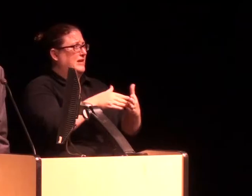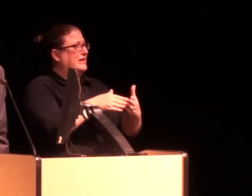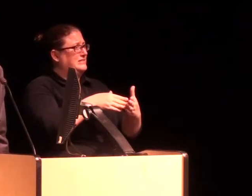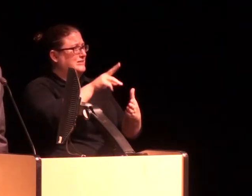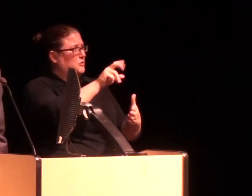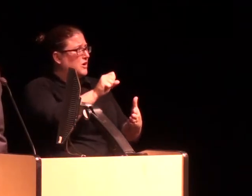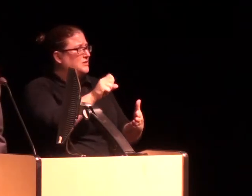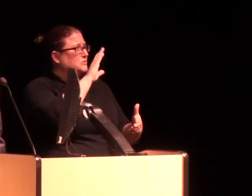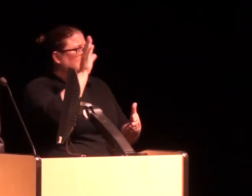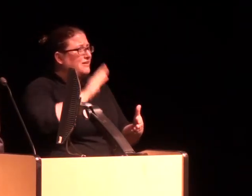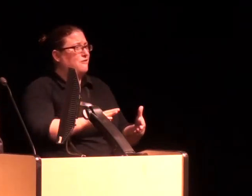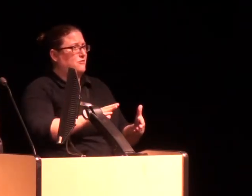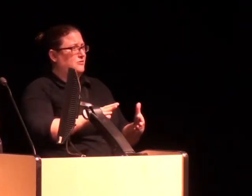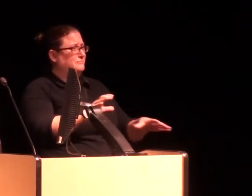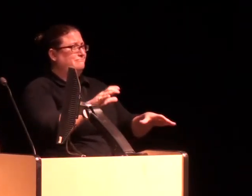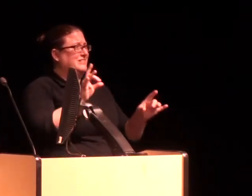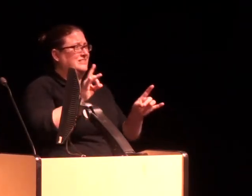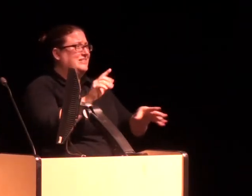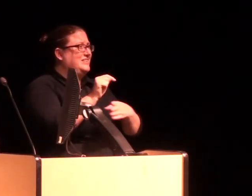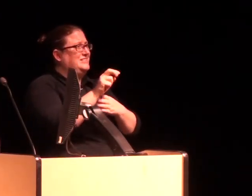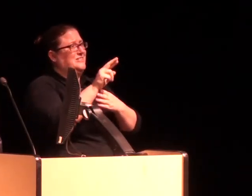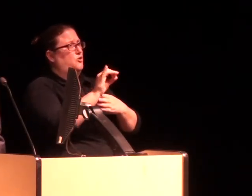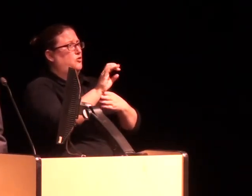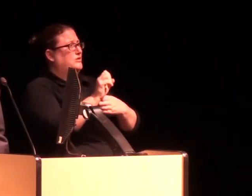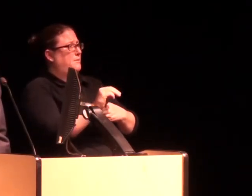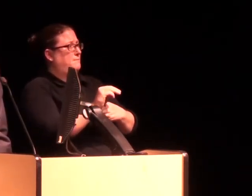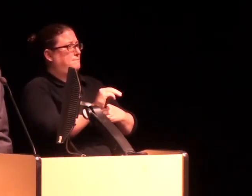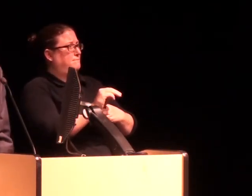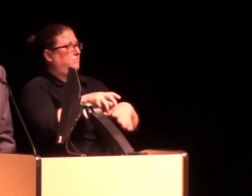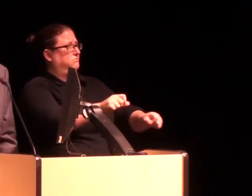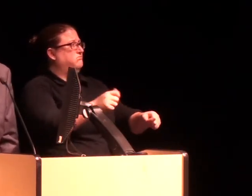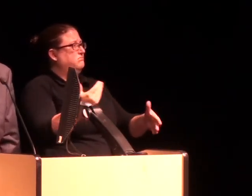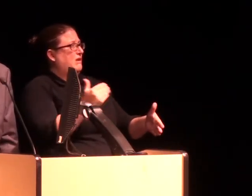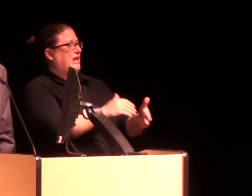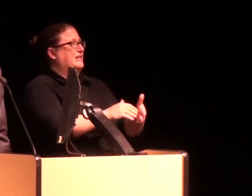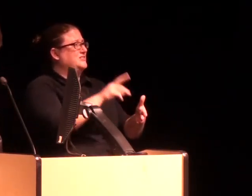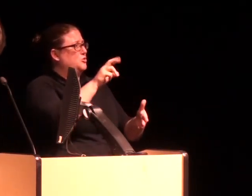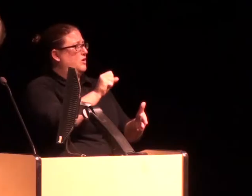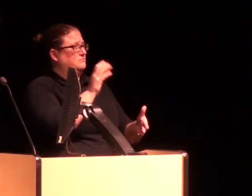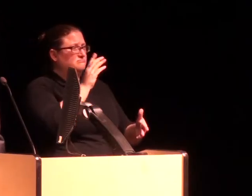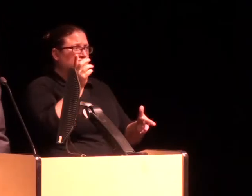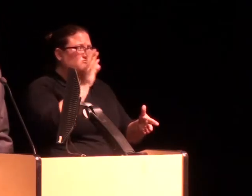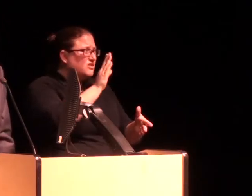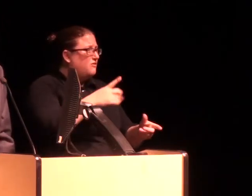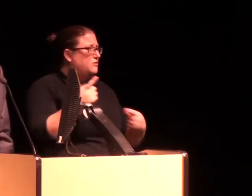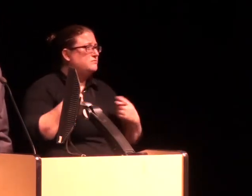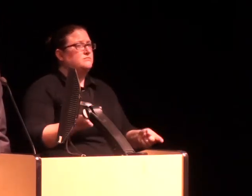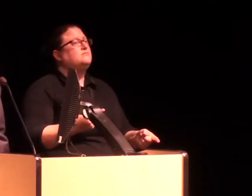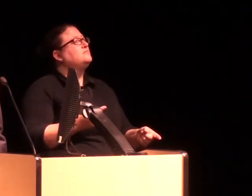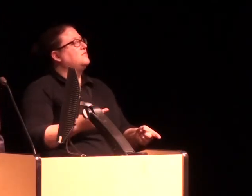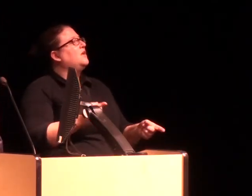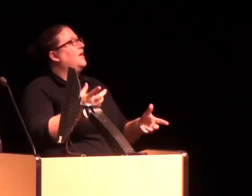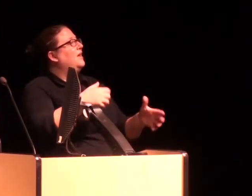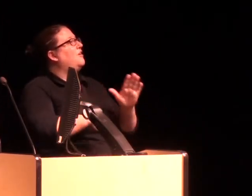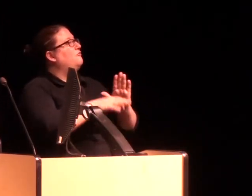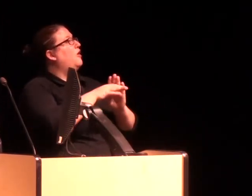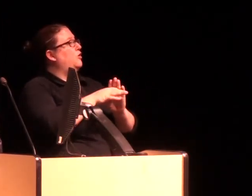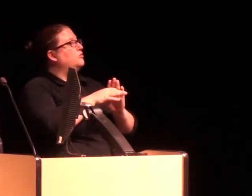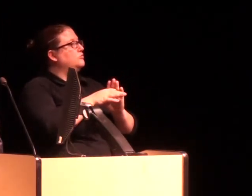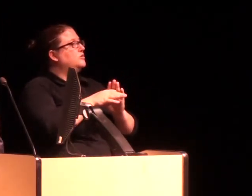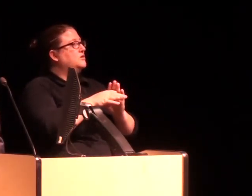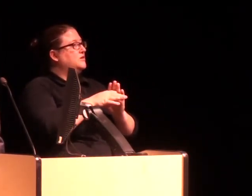terrorism against the United States. But I found, and this is something that I want to share with you, a government that